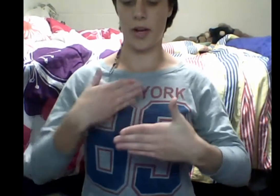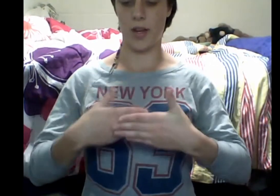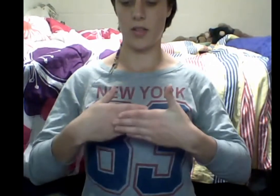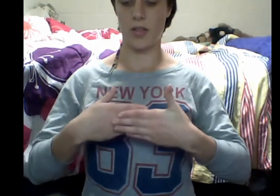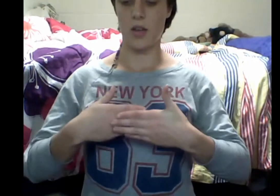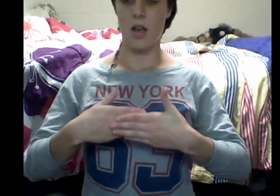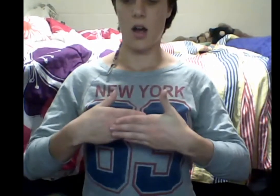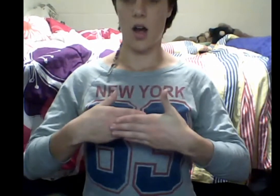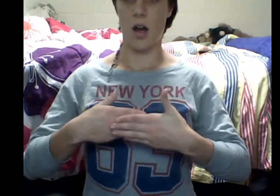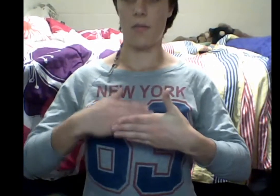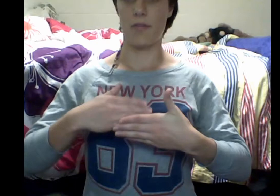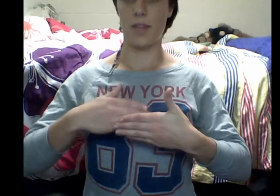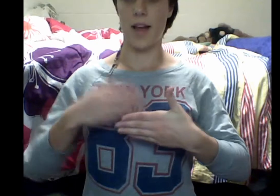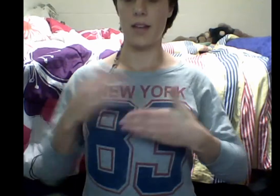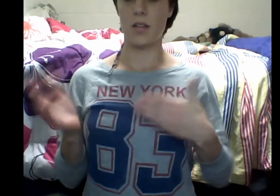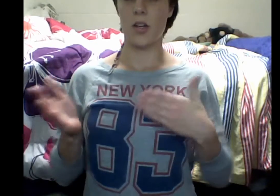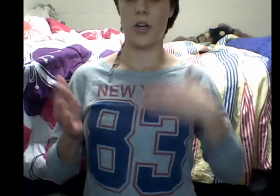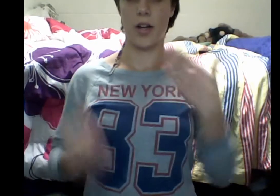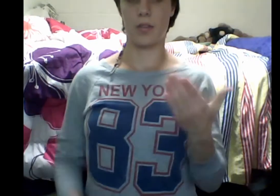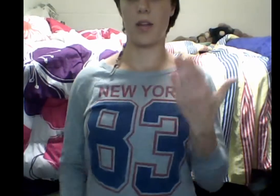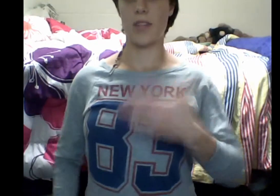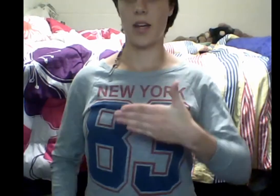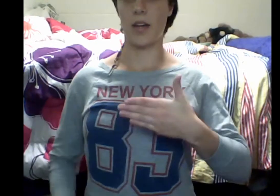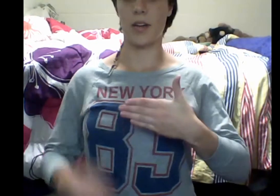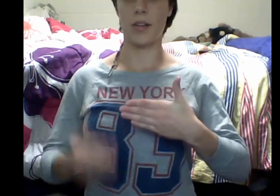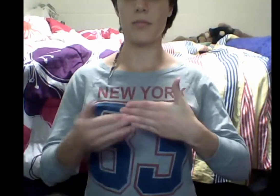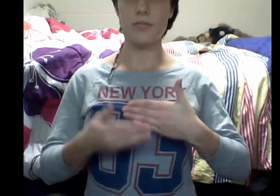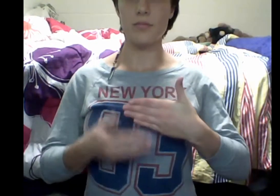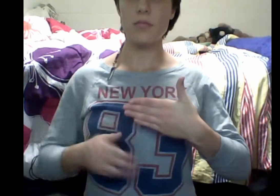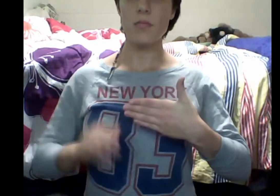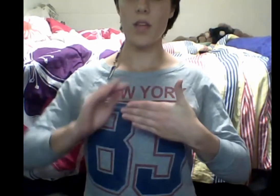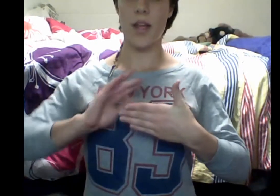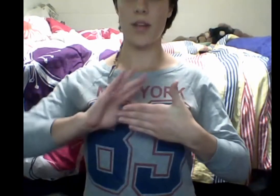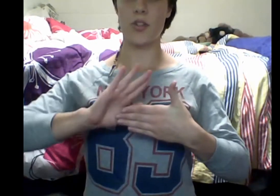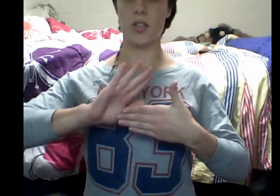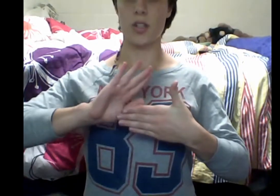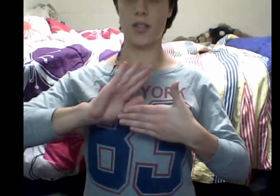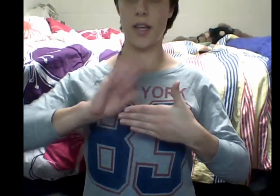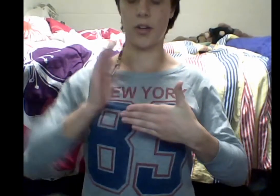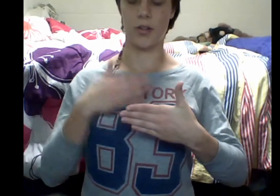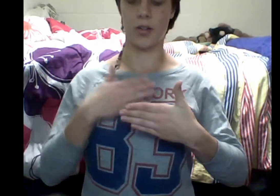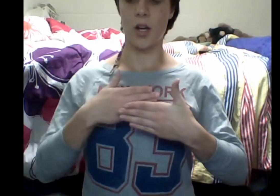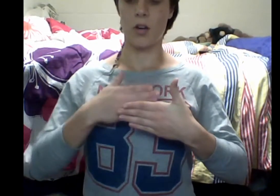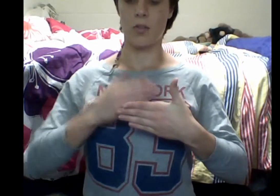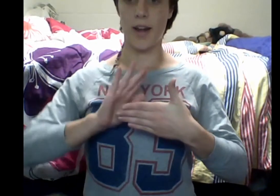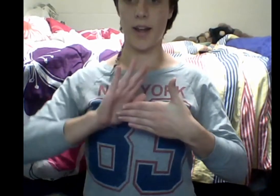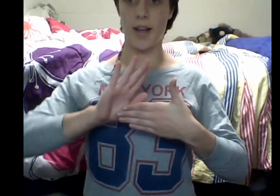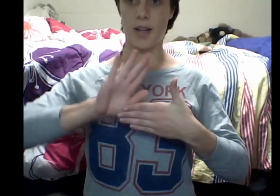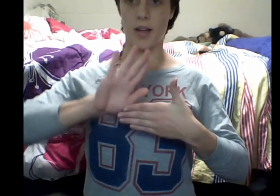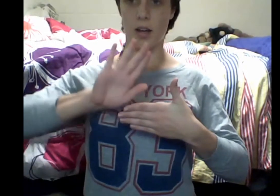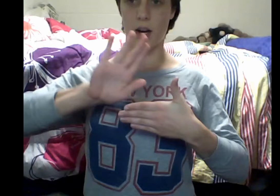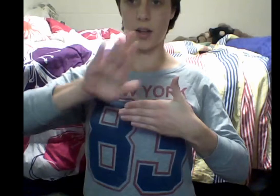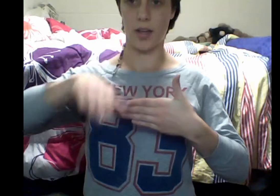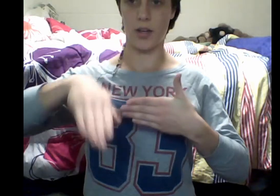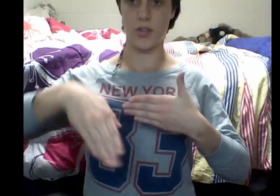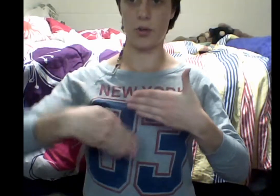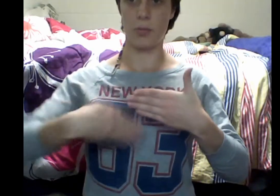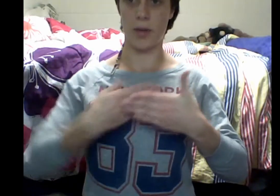your hands flat. You're going to have your left hand here, and you're just going to take your right hand and kind of like you're scooping